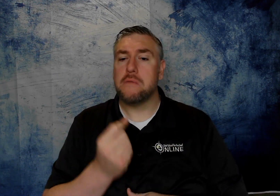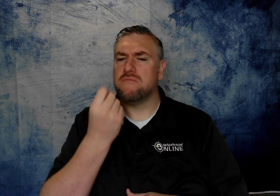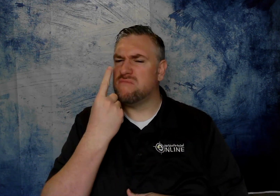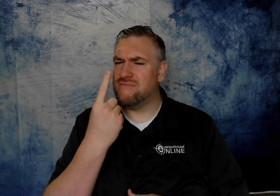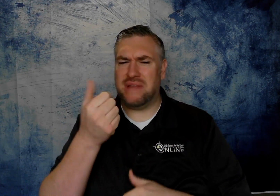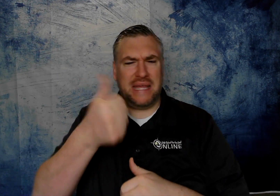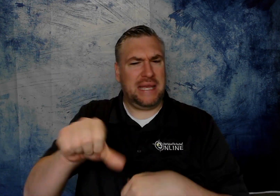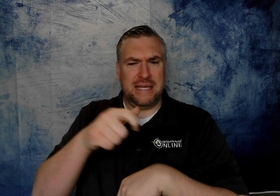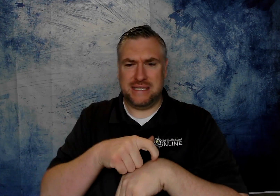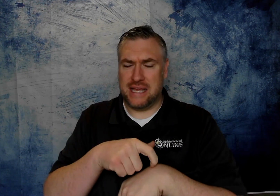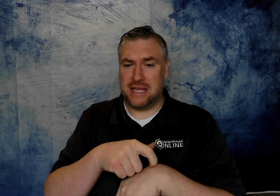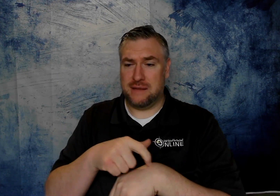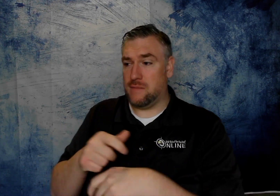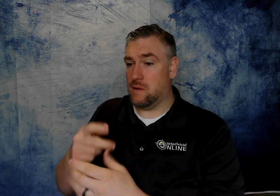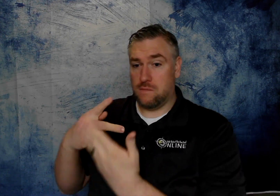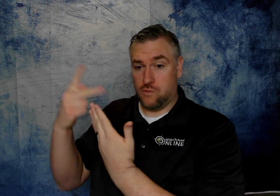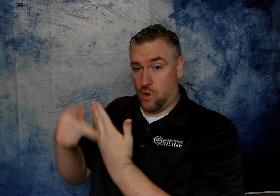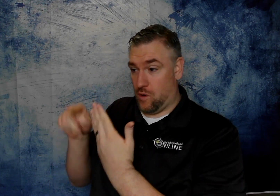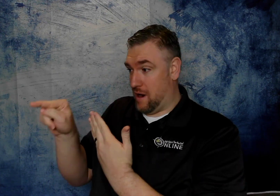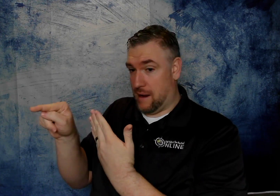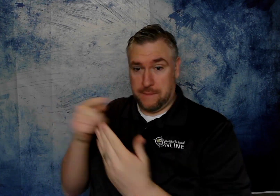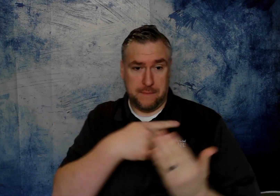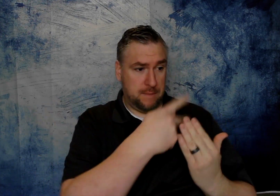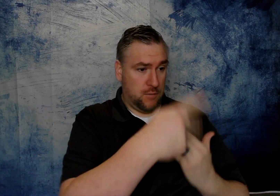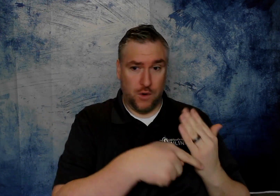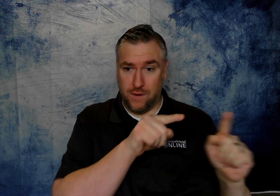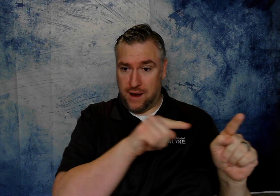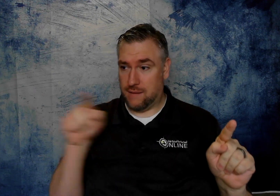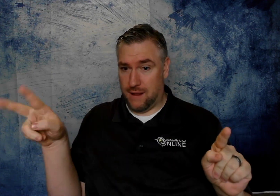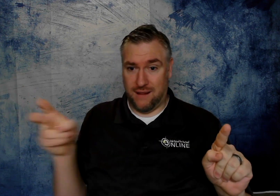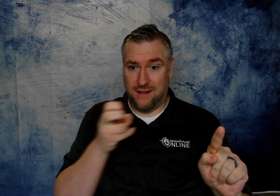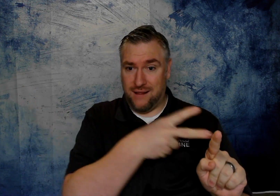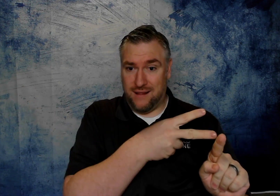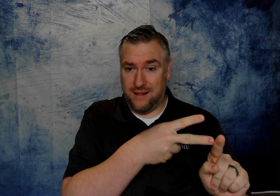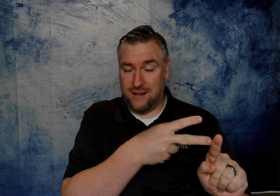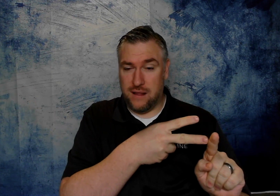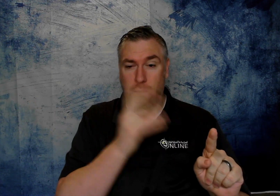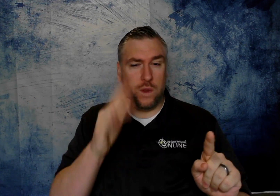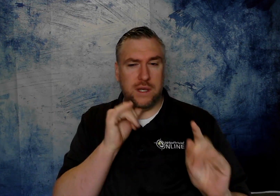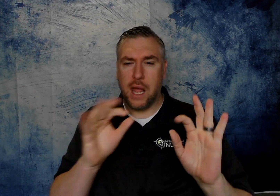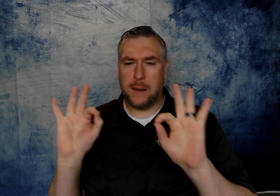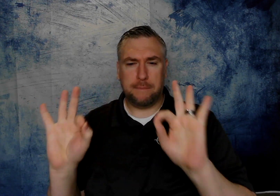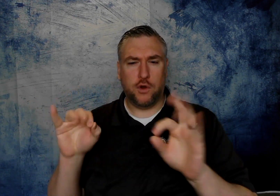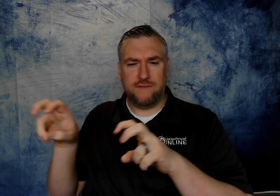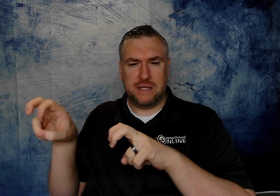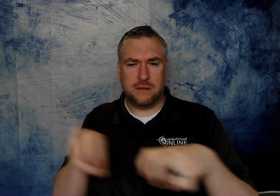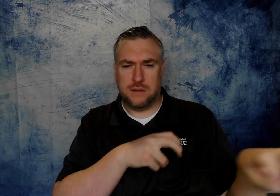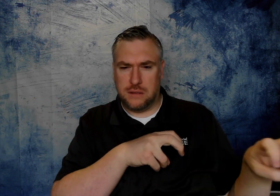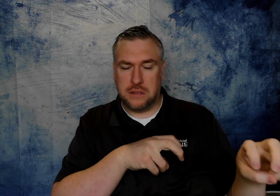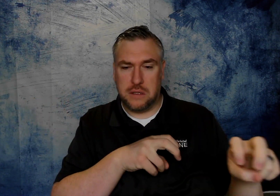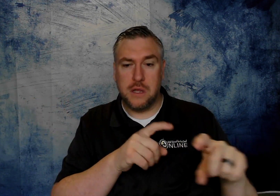automatically shift it. Now, of course, anytime you move from one program to another program, it's not going to be a